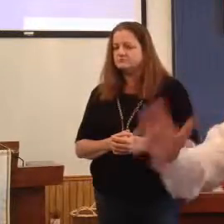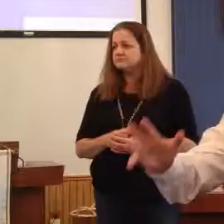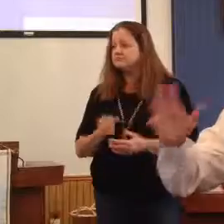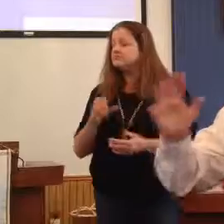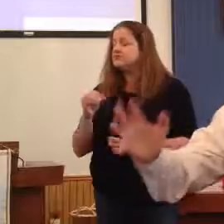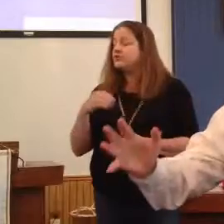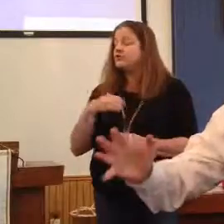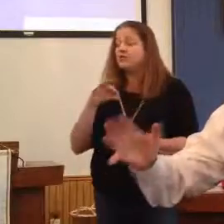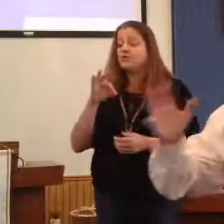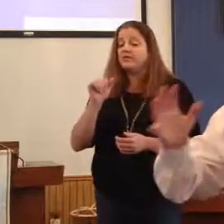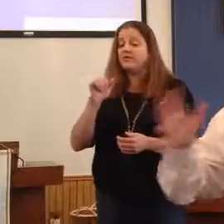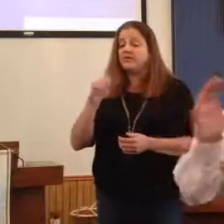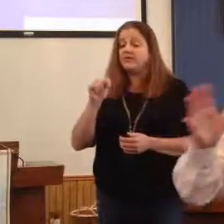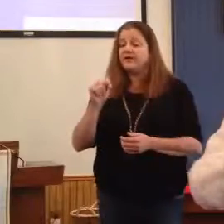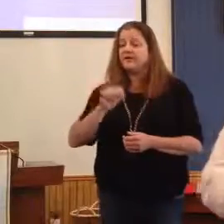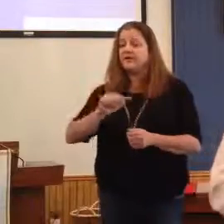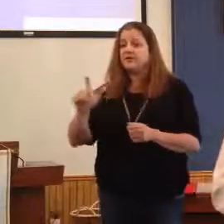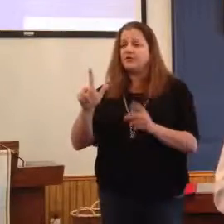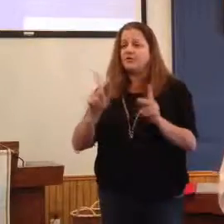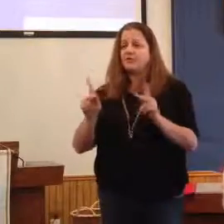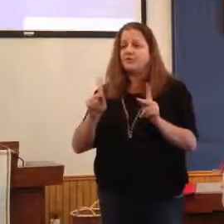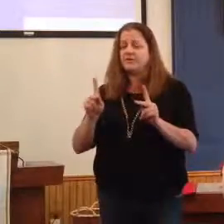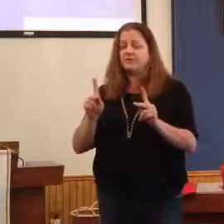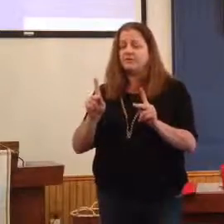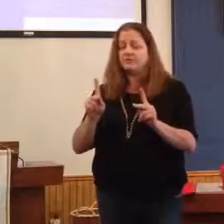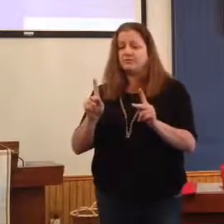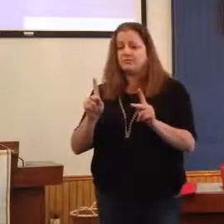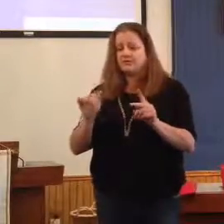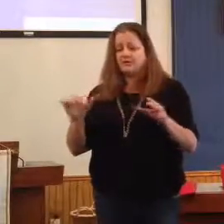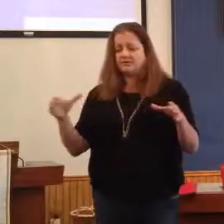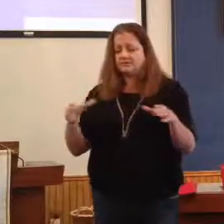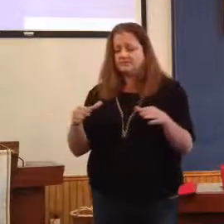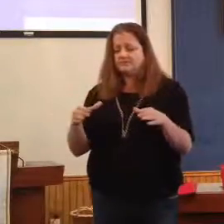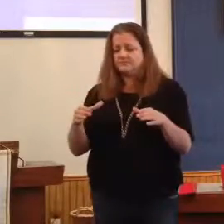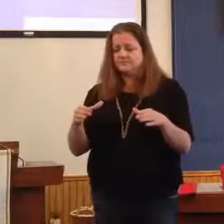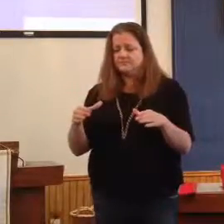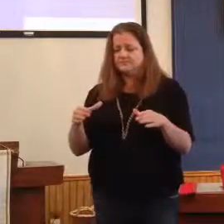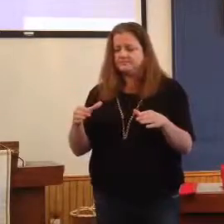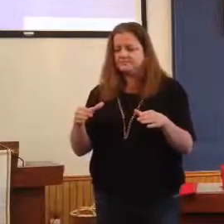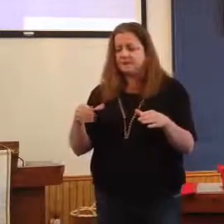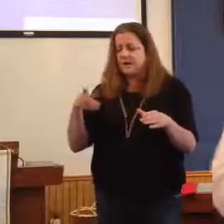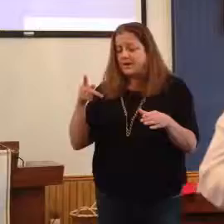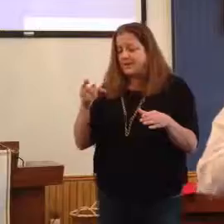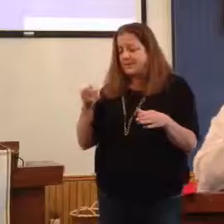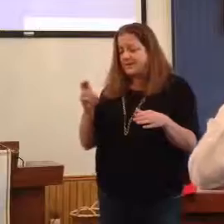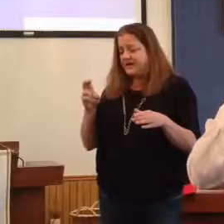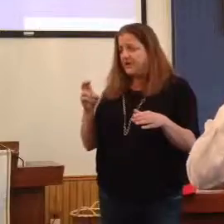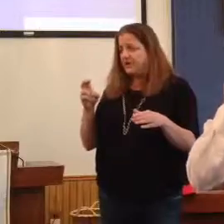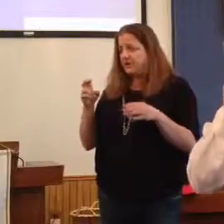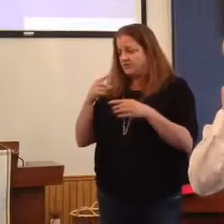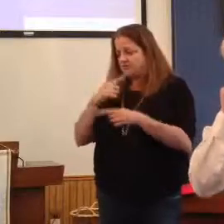that all of the people in that crowd understood what Peter was saying,